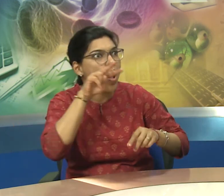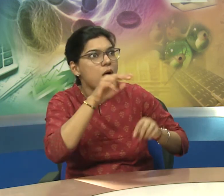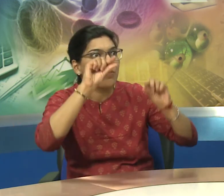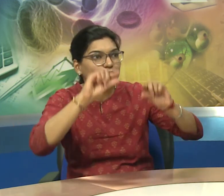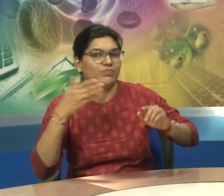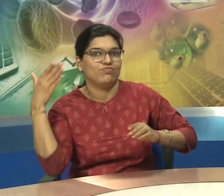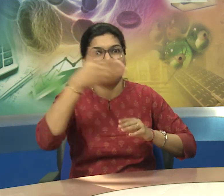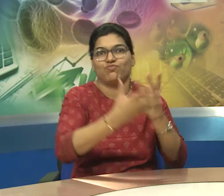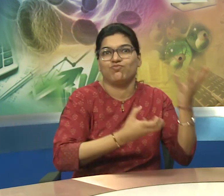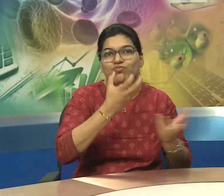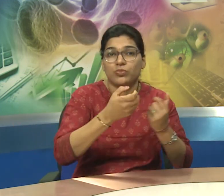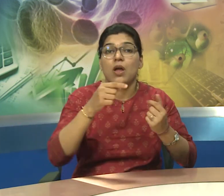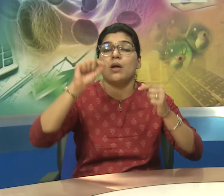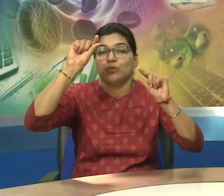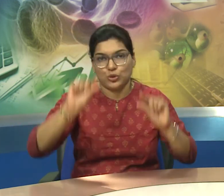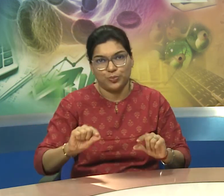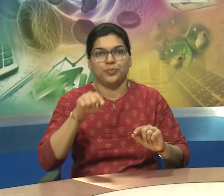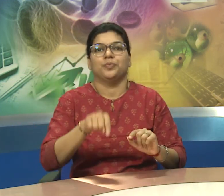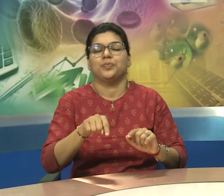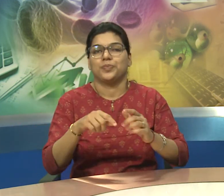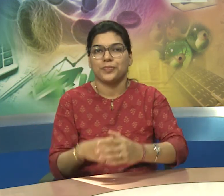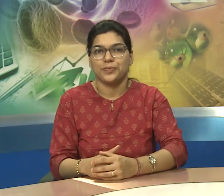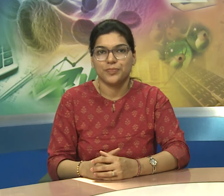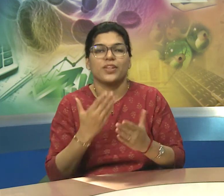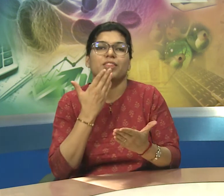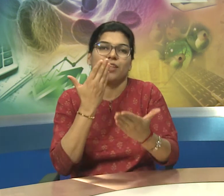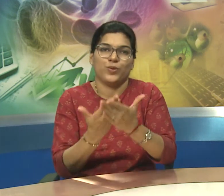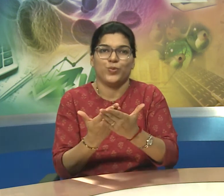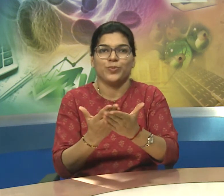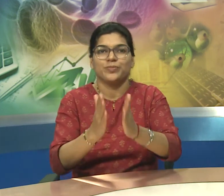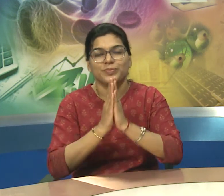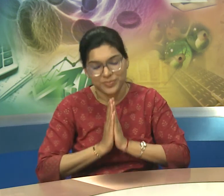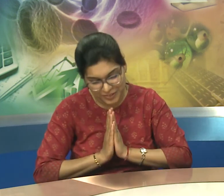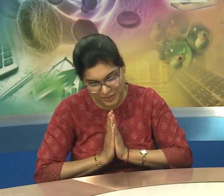means low price. Thank you. Namaste.